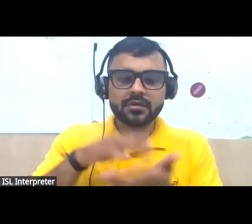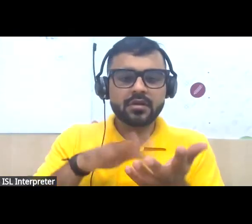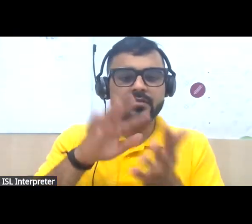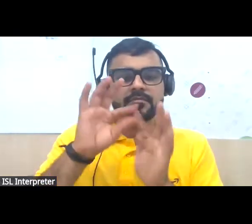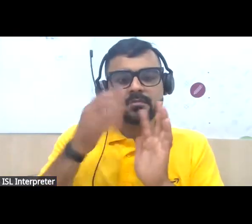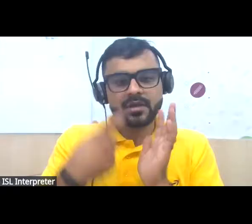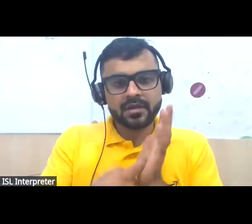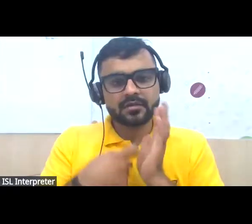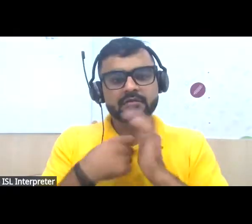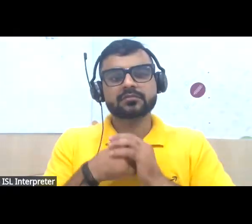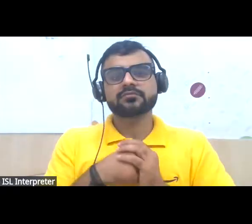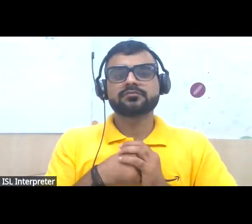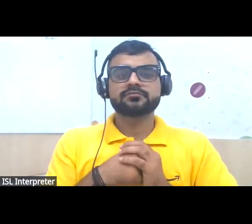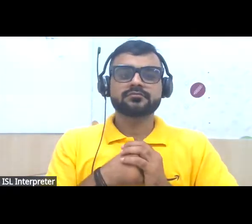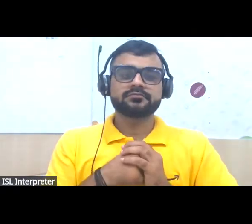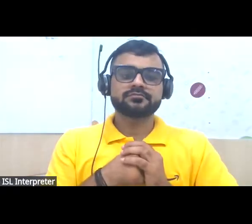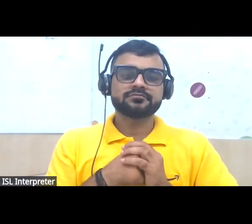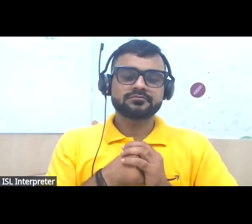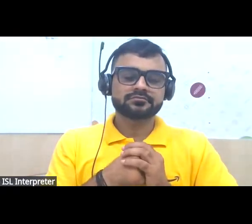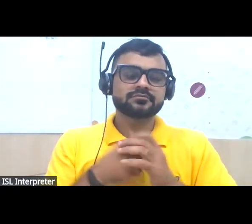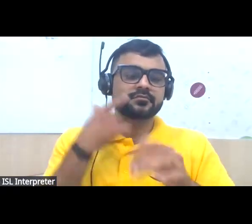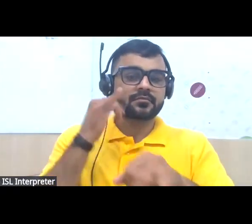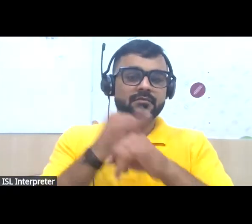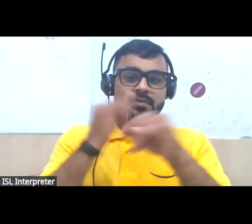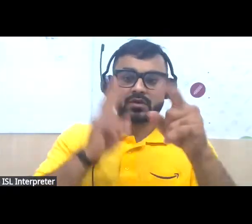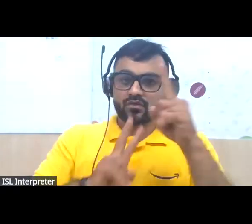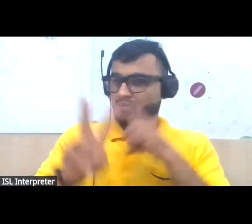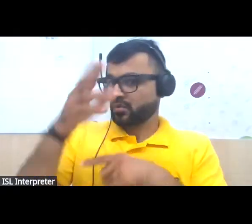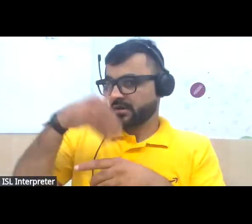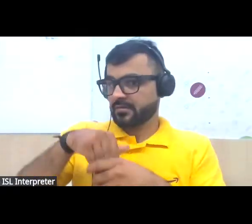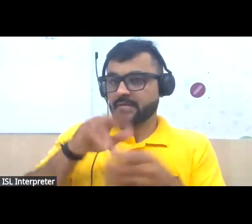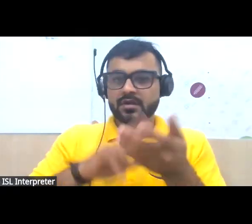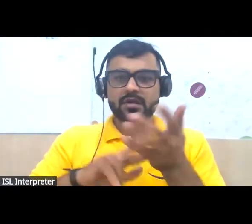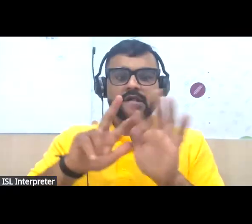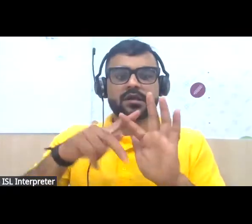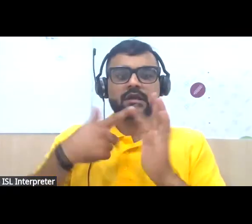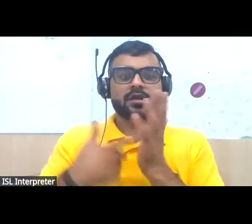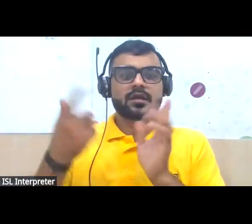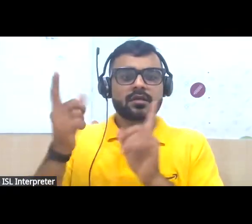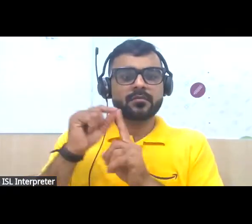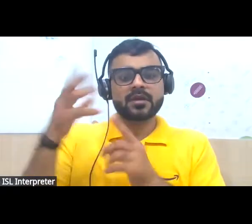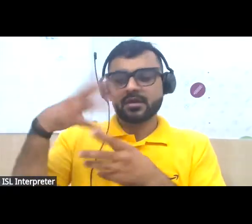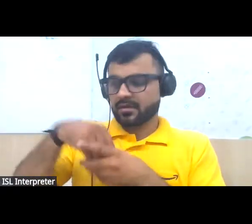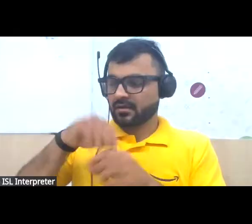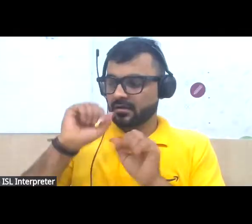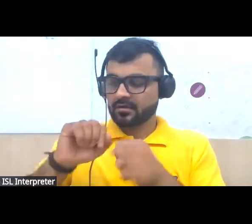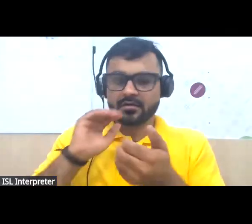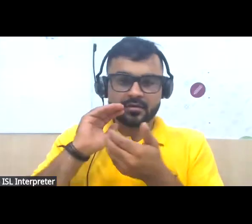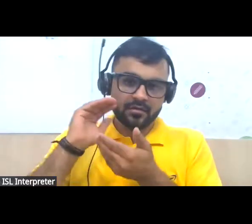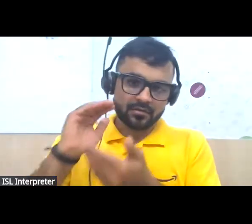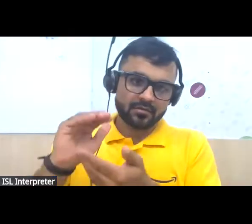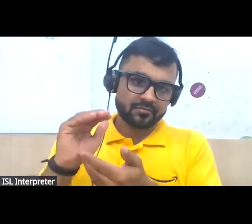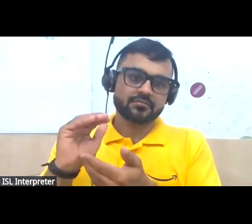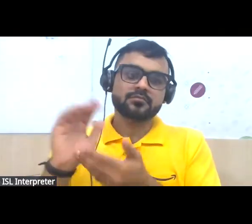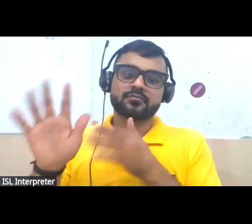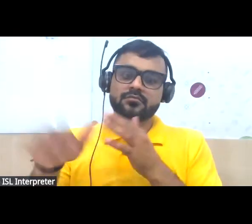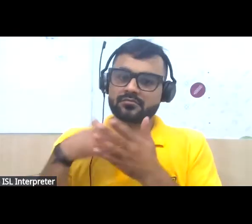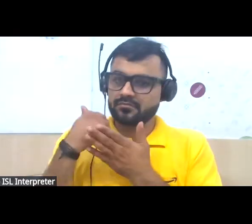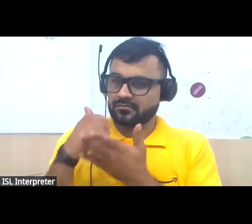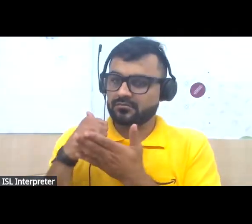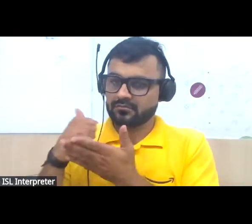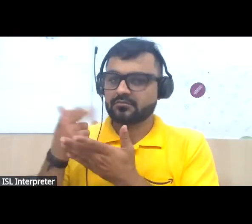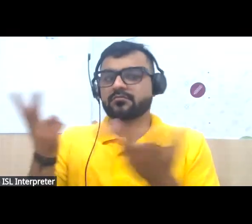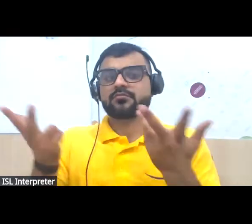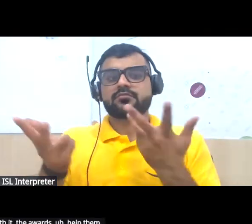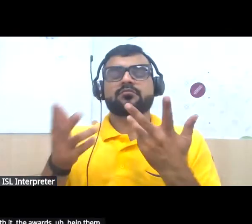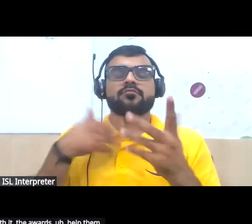also the uh, institutional value that NCPEDP brings with it, the awards help them